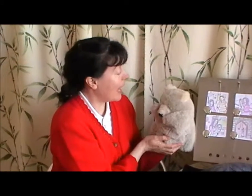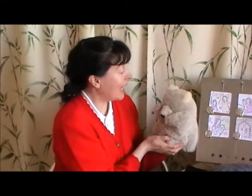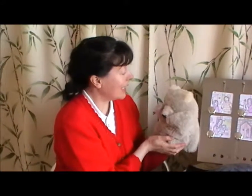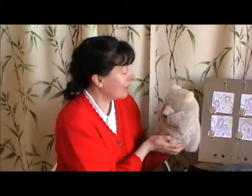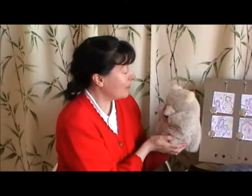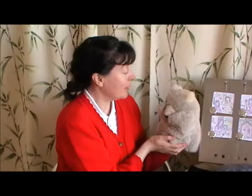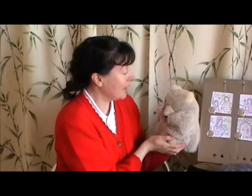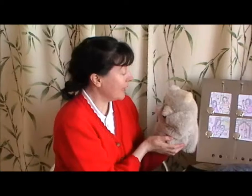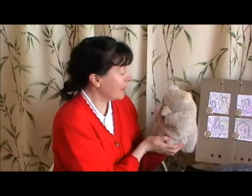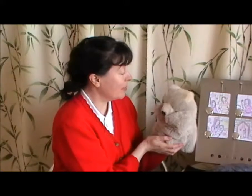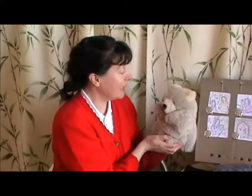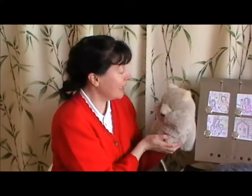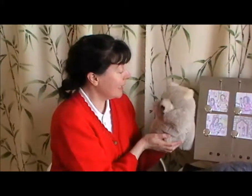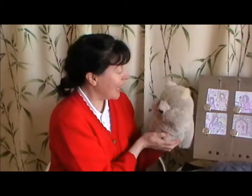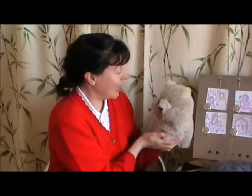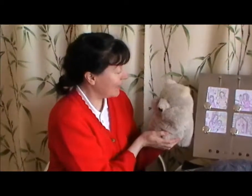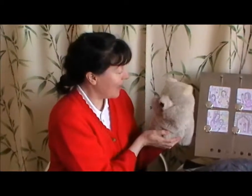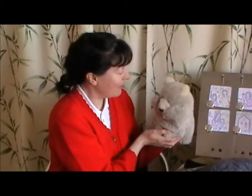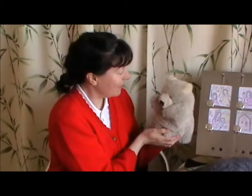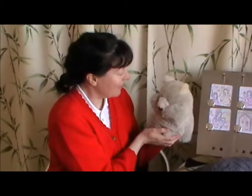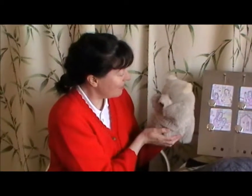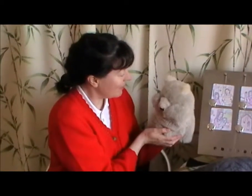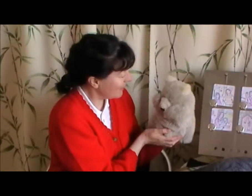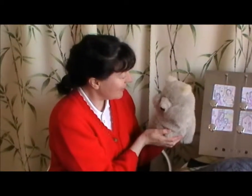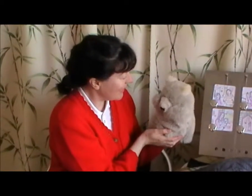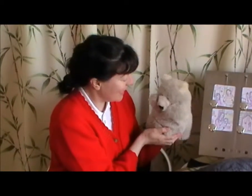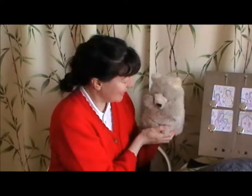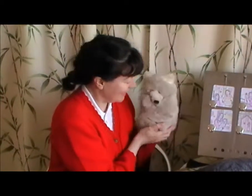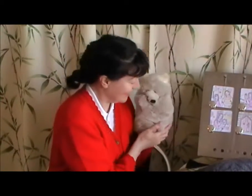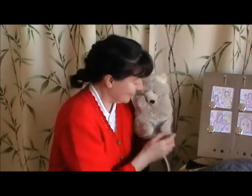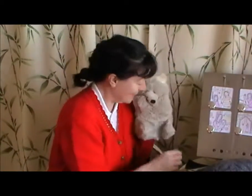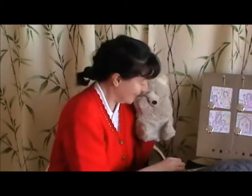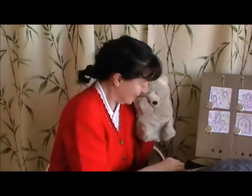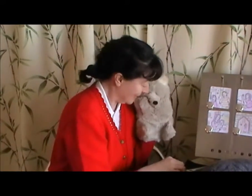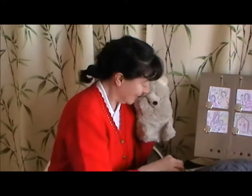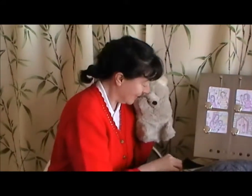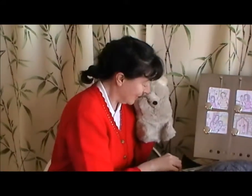I can pretend to be Eli. Shall we show the boys and girls?